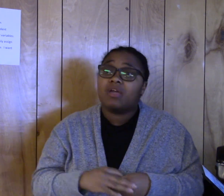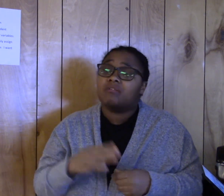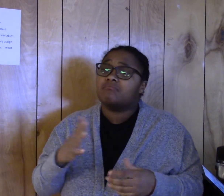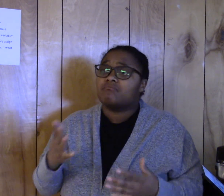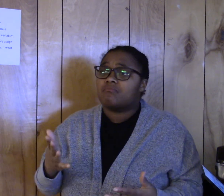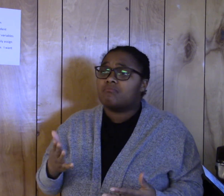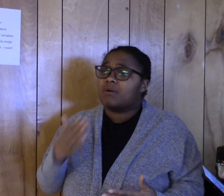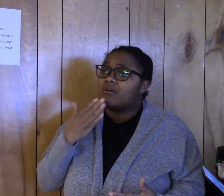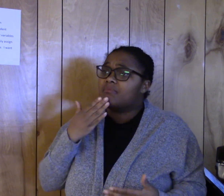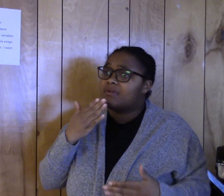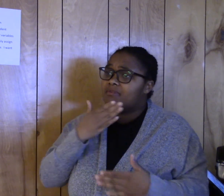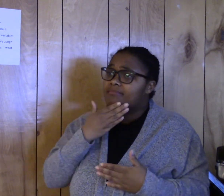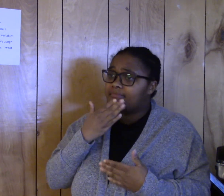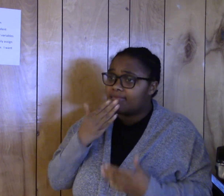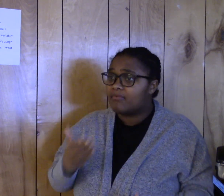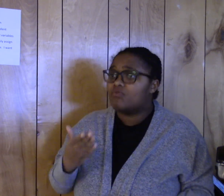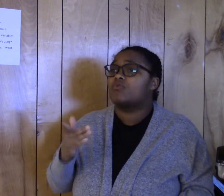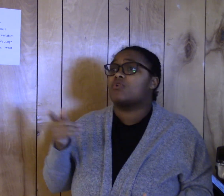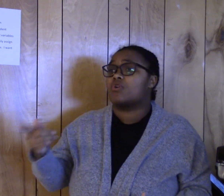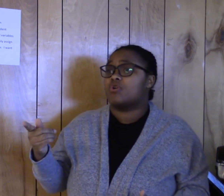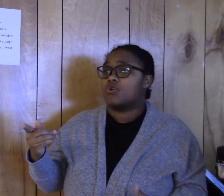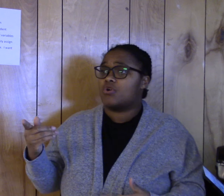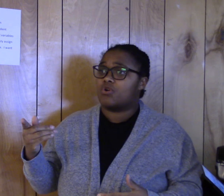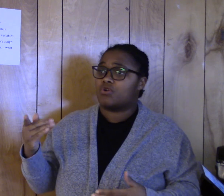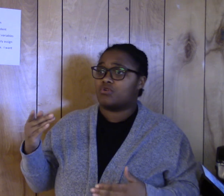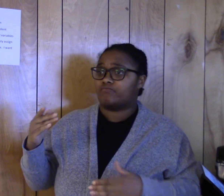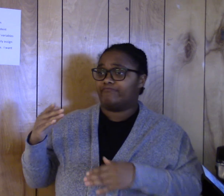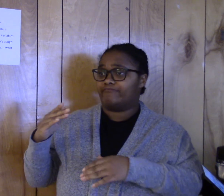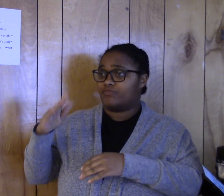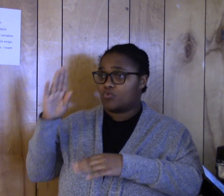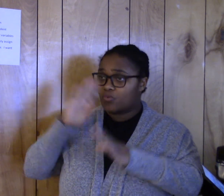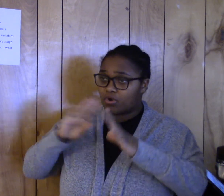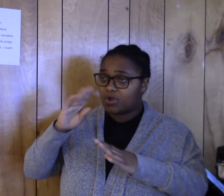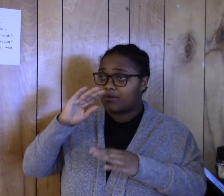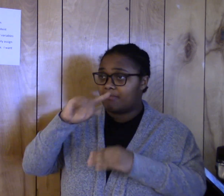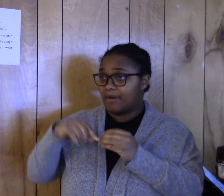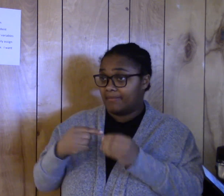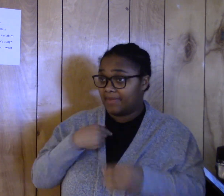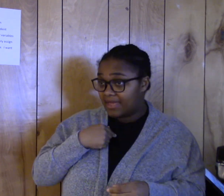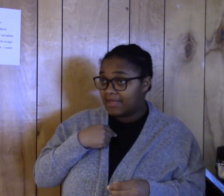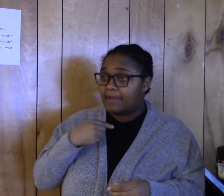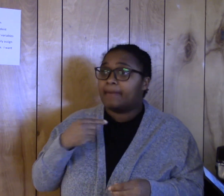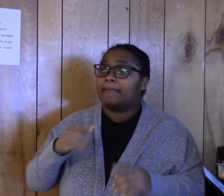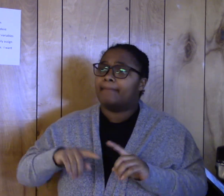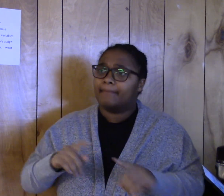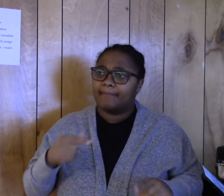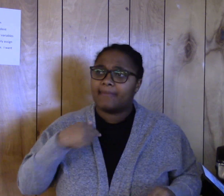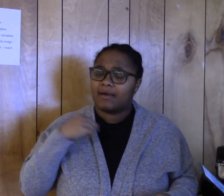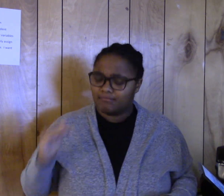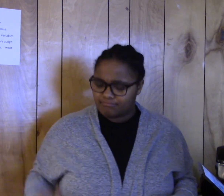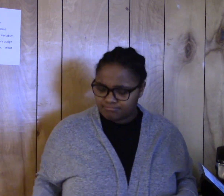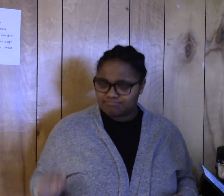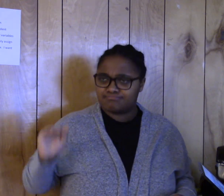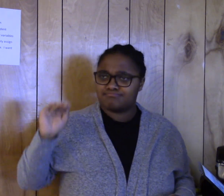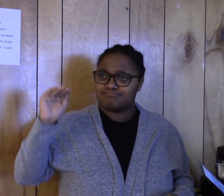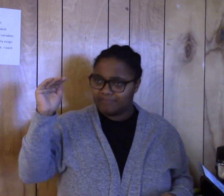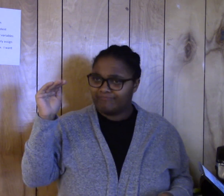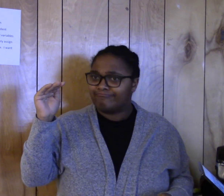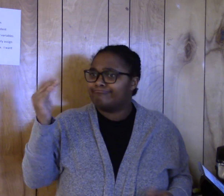but I'm a grown-up, and I get to choose who I vote for on my own. And so I'm not going to pay attention to her. Well, and